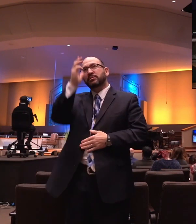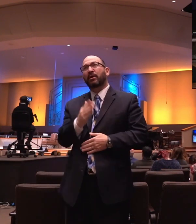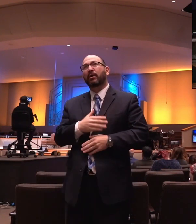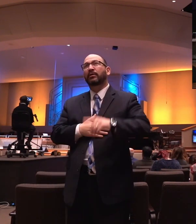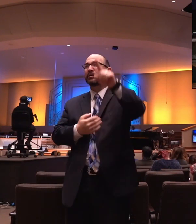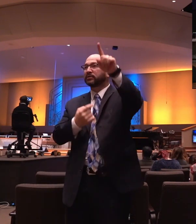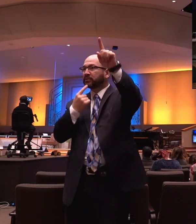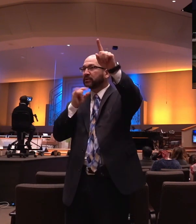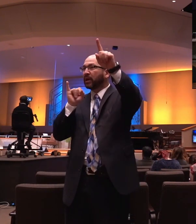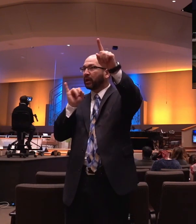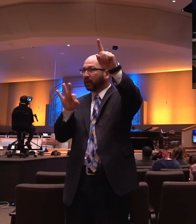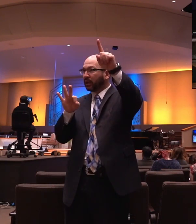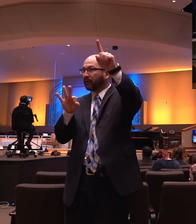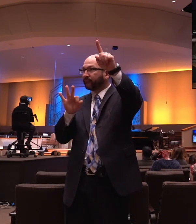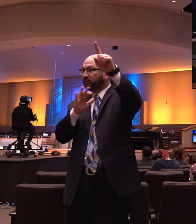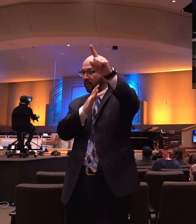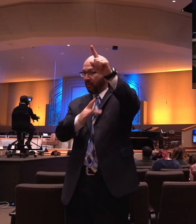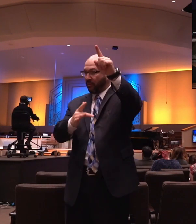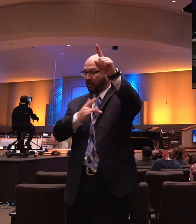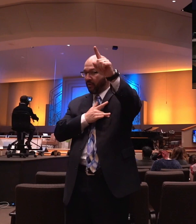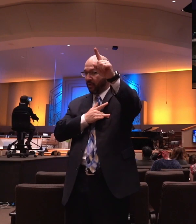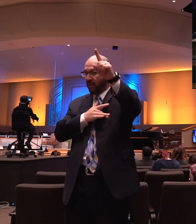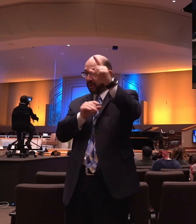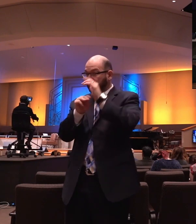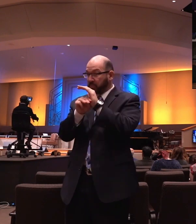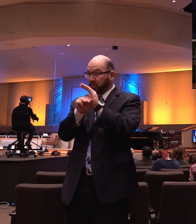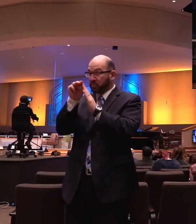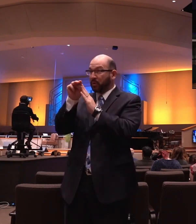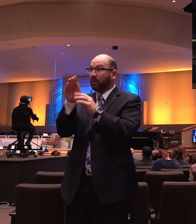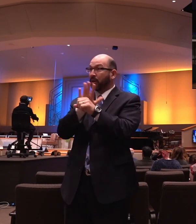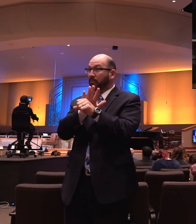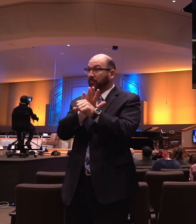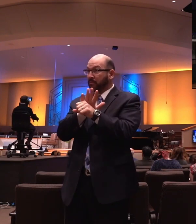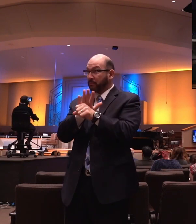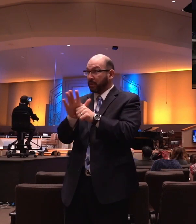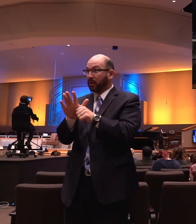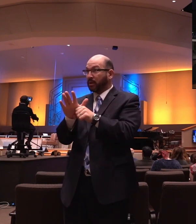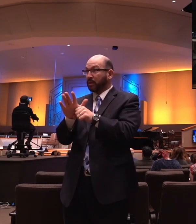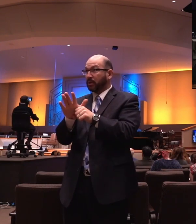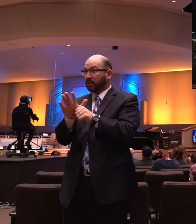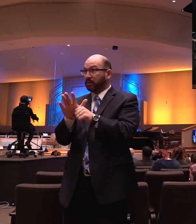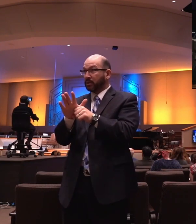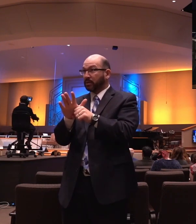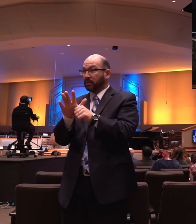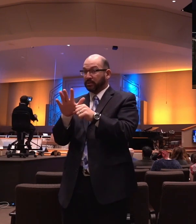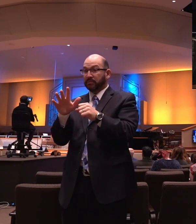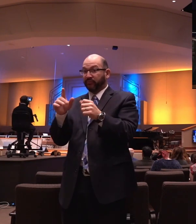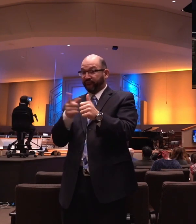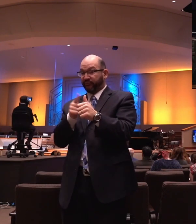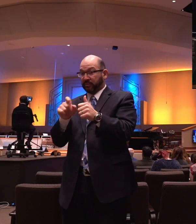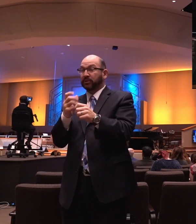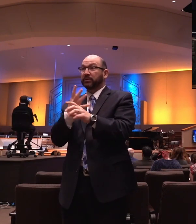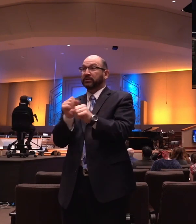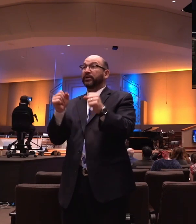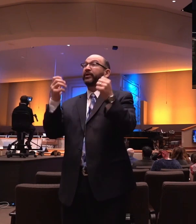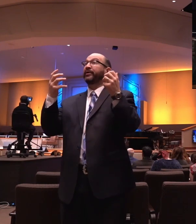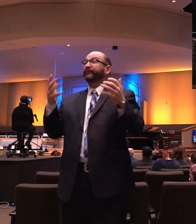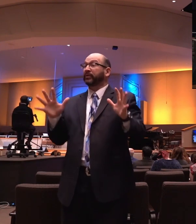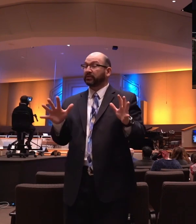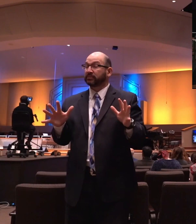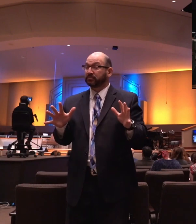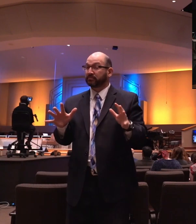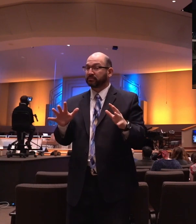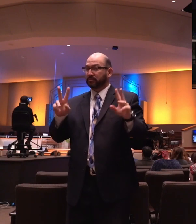God says, if their heart is perfect, what does that entail? Well, you have to be saved. The Bible